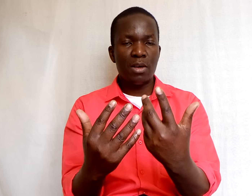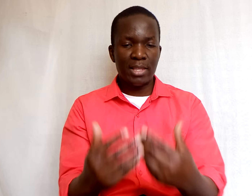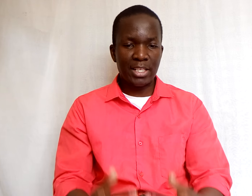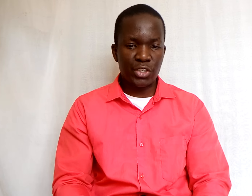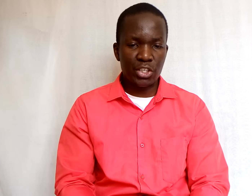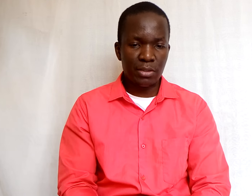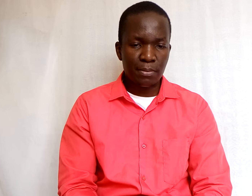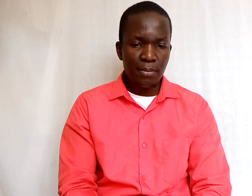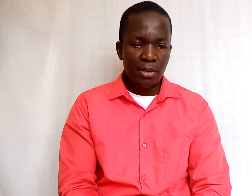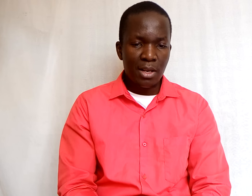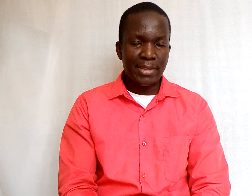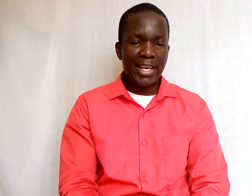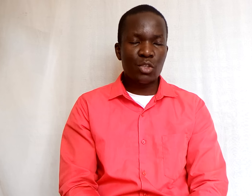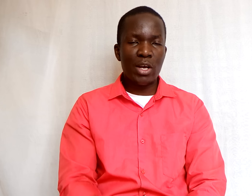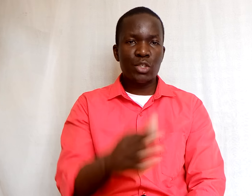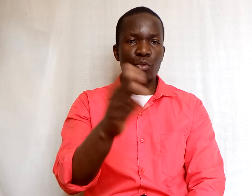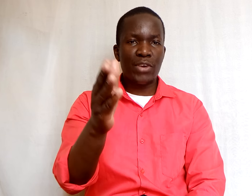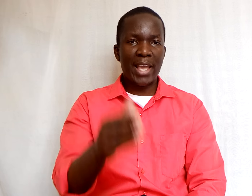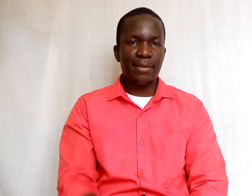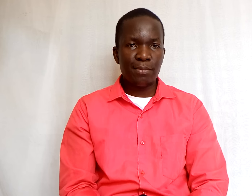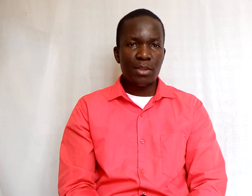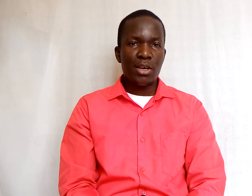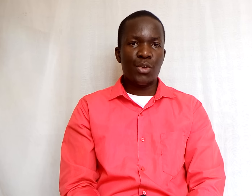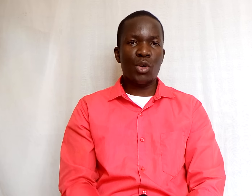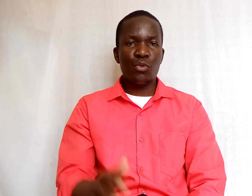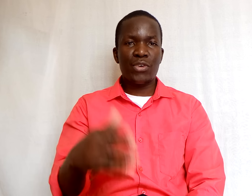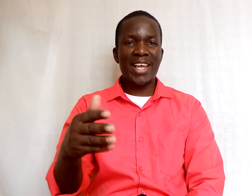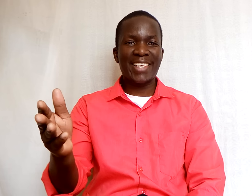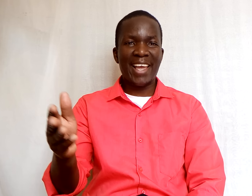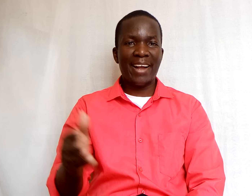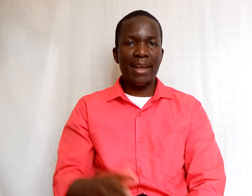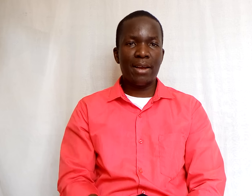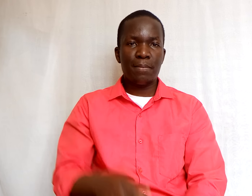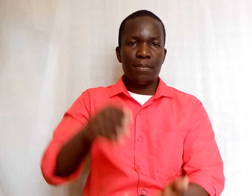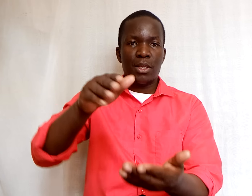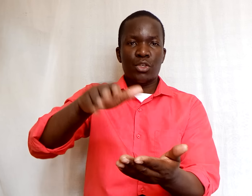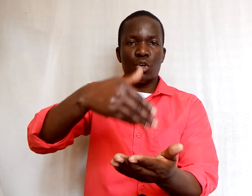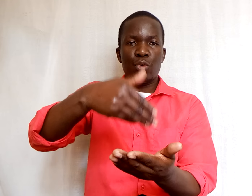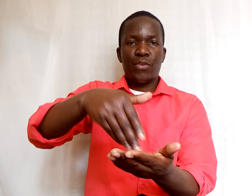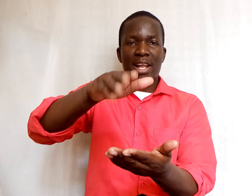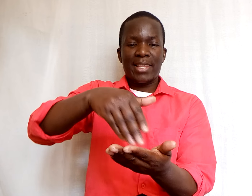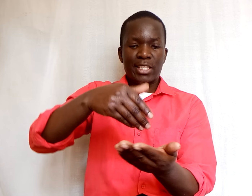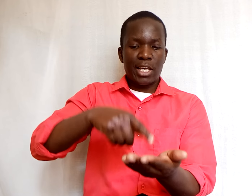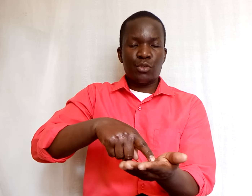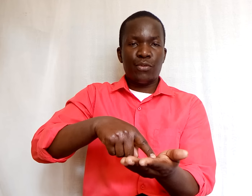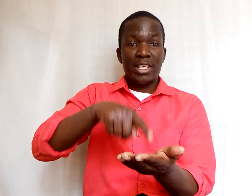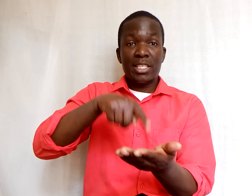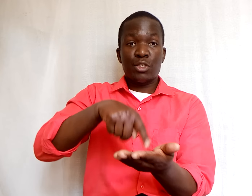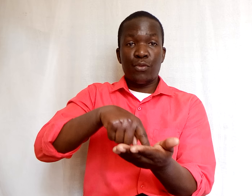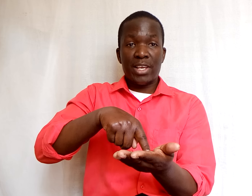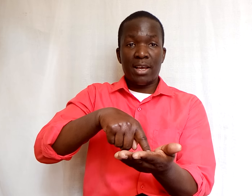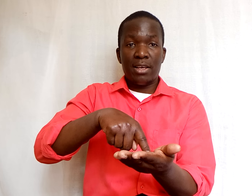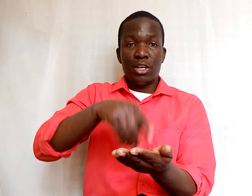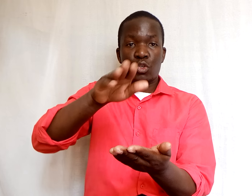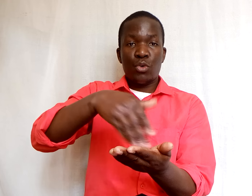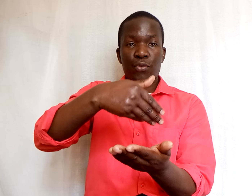That is it. The next one is to fry. You want to fry an egg, so you fry like this. This is the Sofia. So you fry